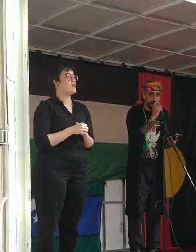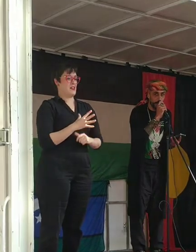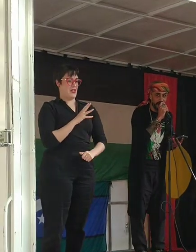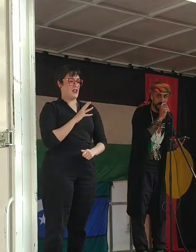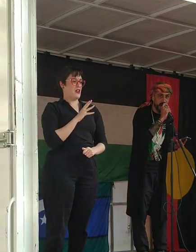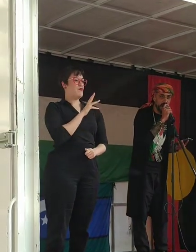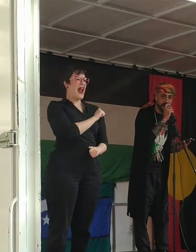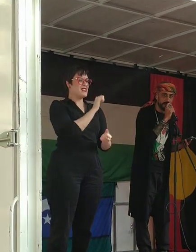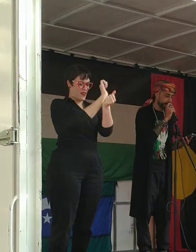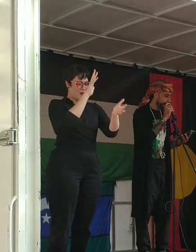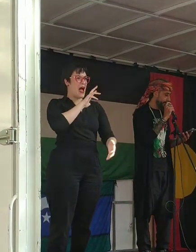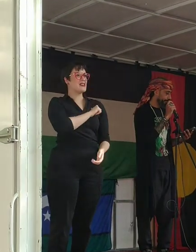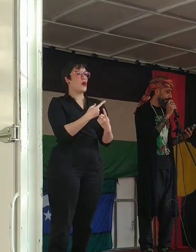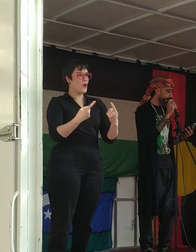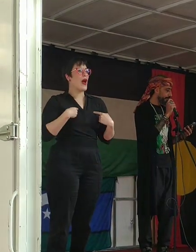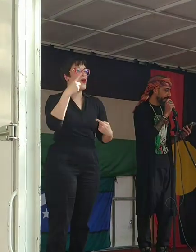God is there with Palestine.